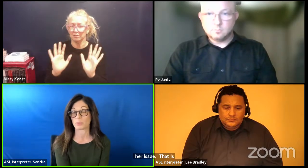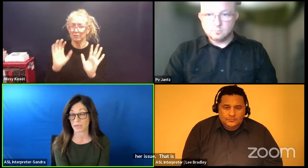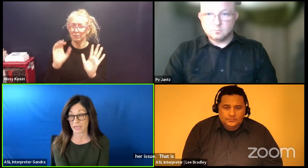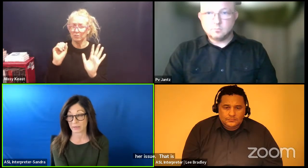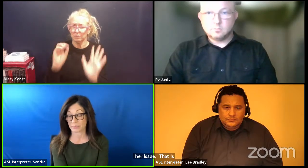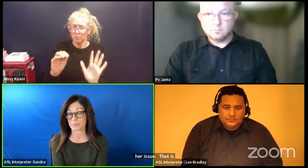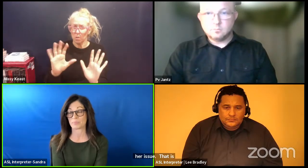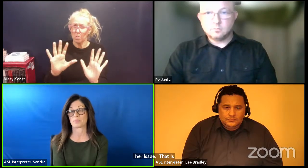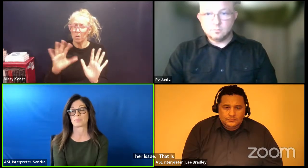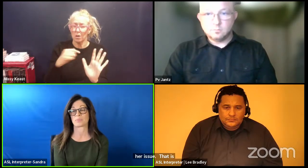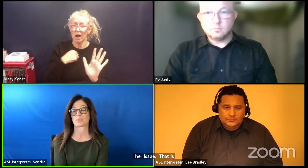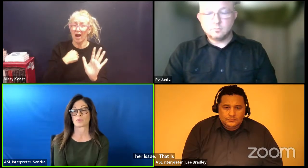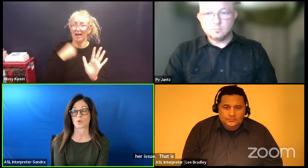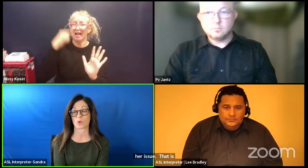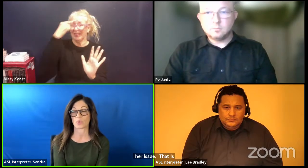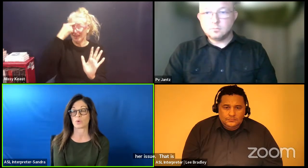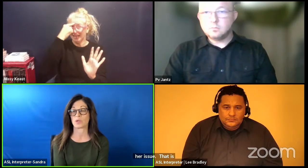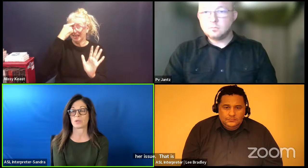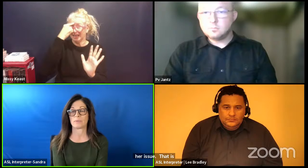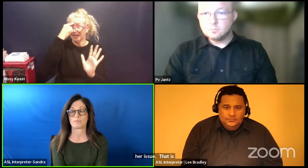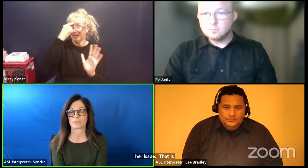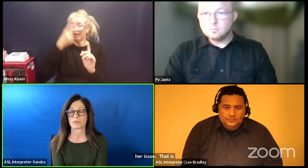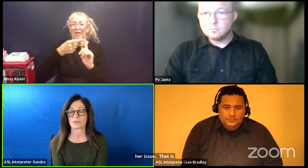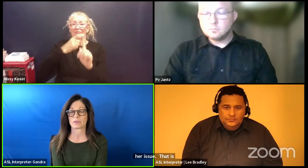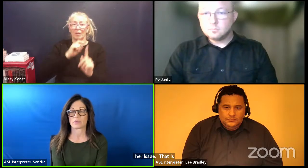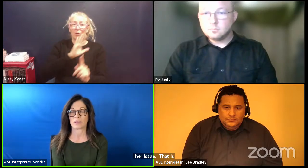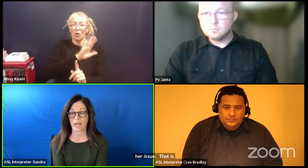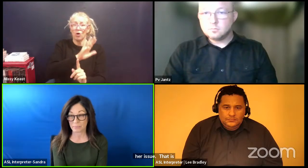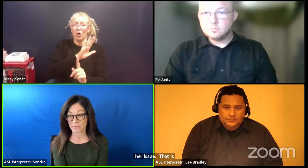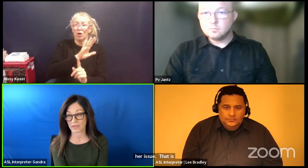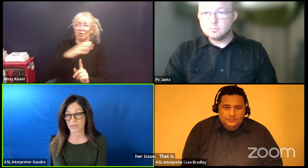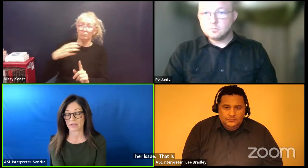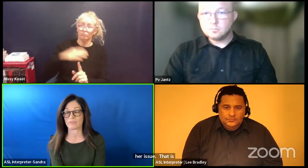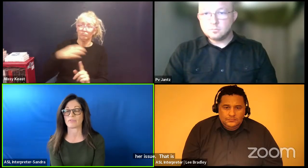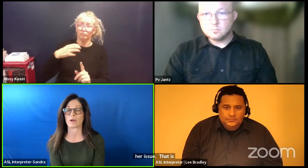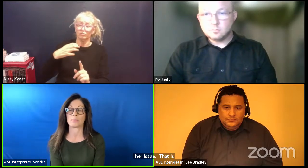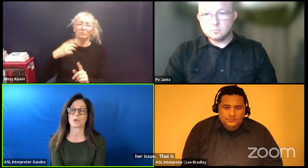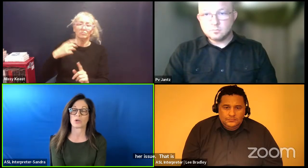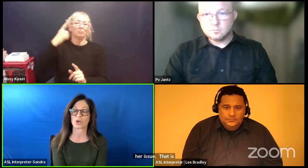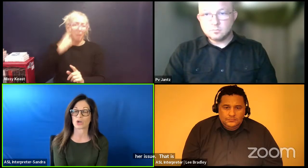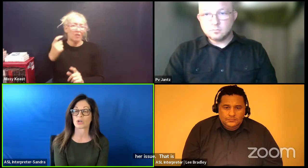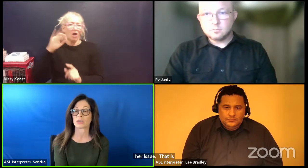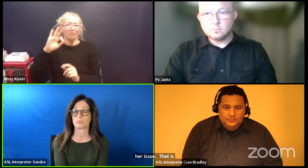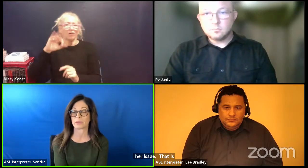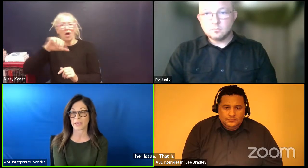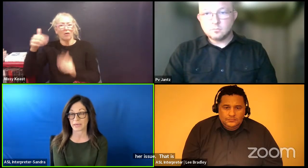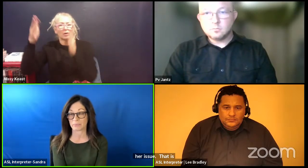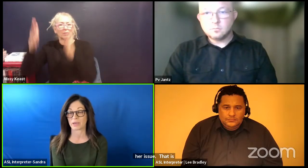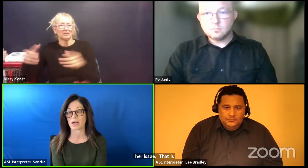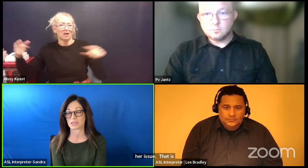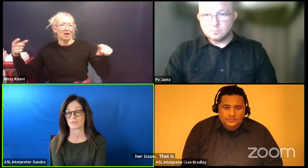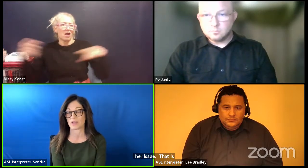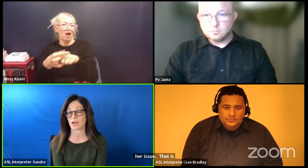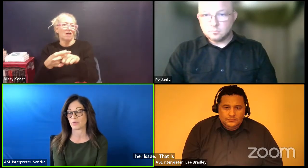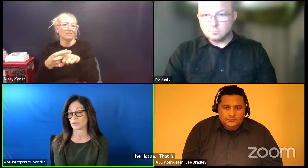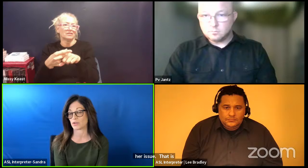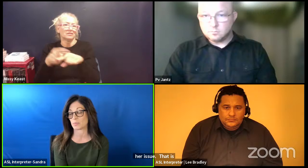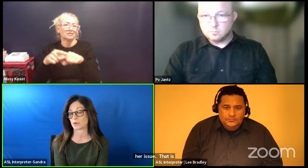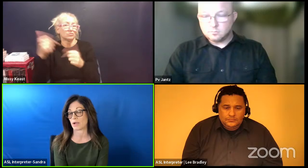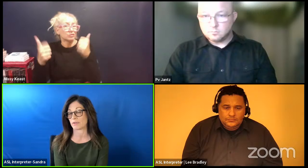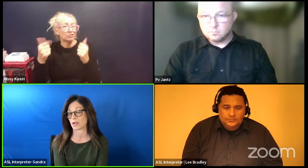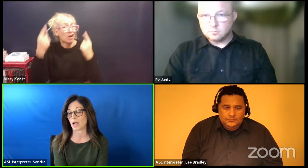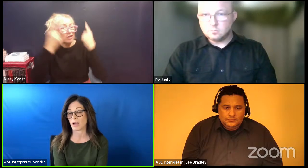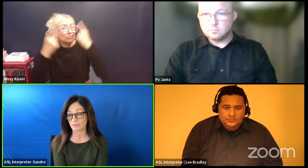at the board meeting. So I'm thinking from her complaint, because of the